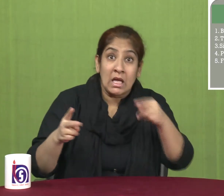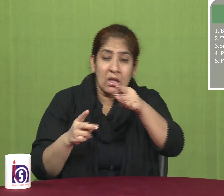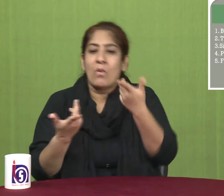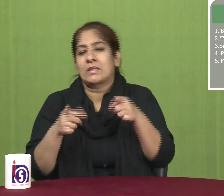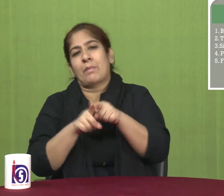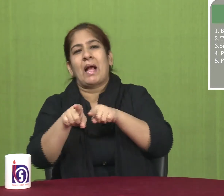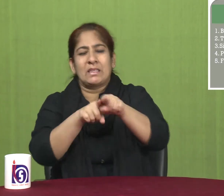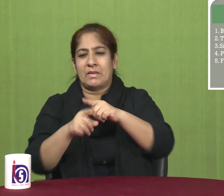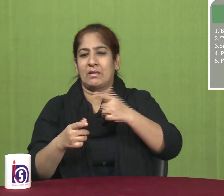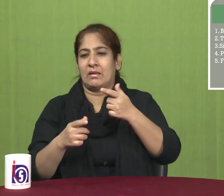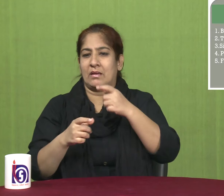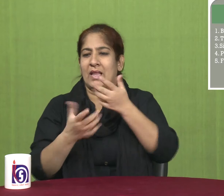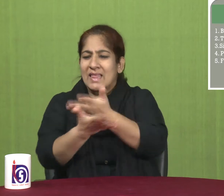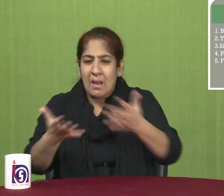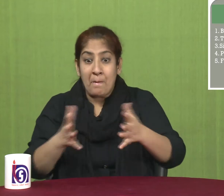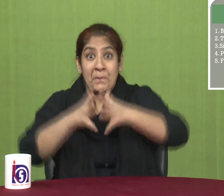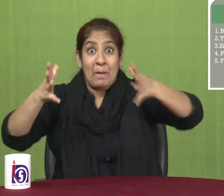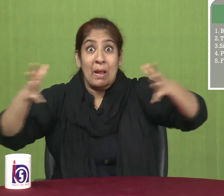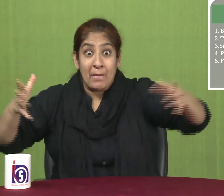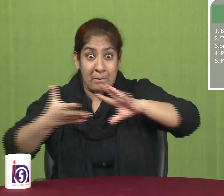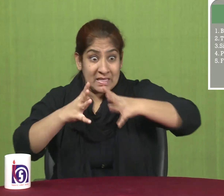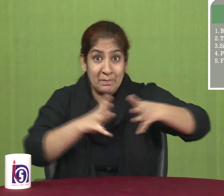also in the similar ratio.